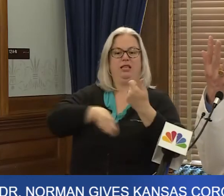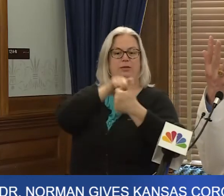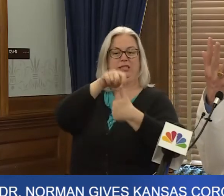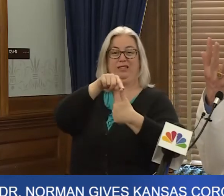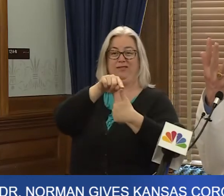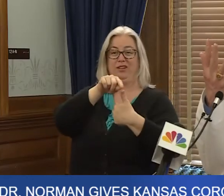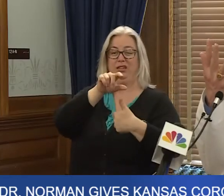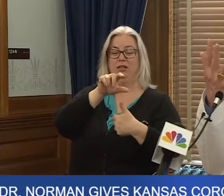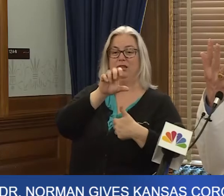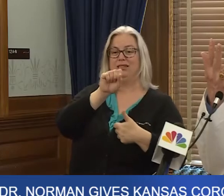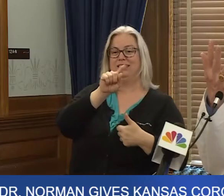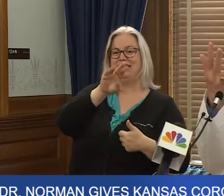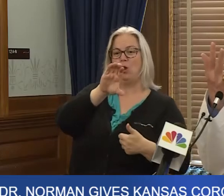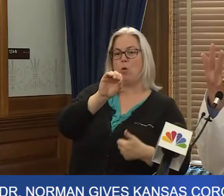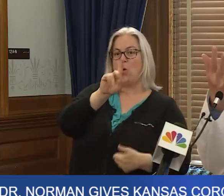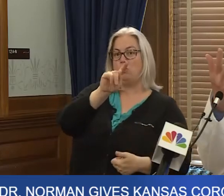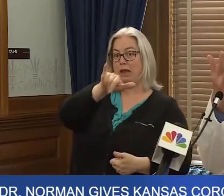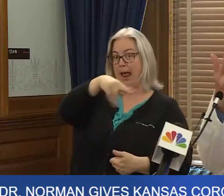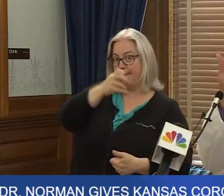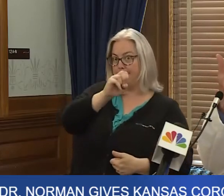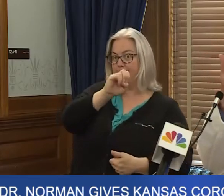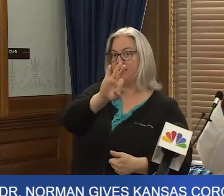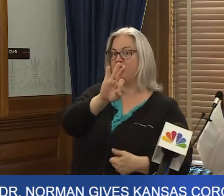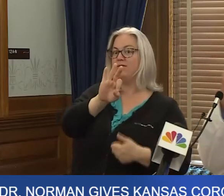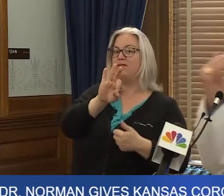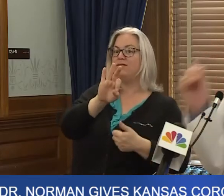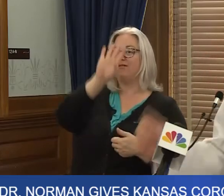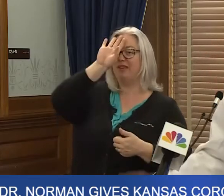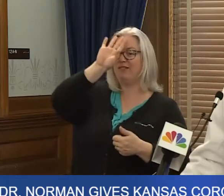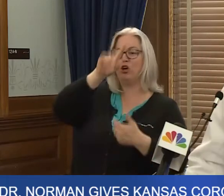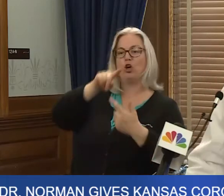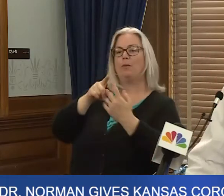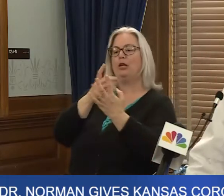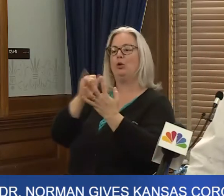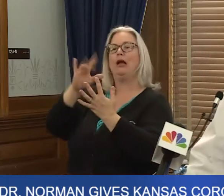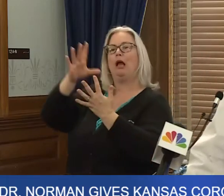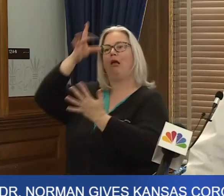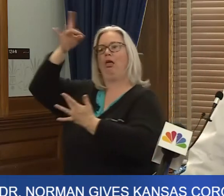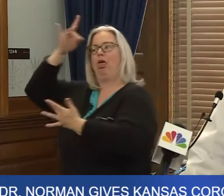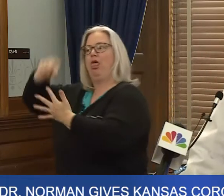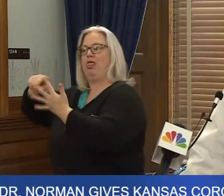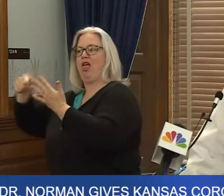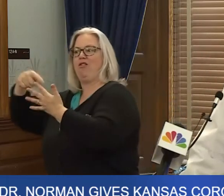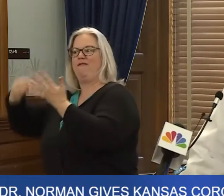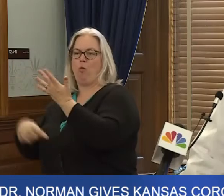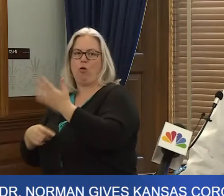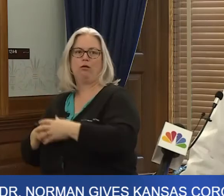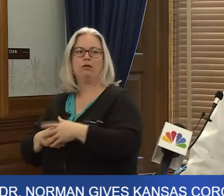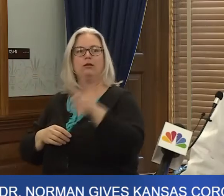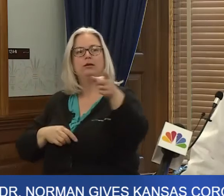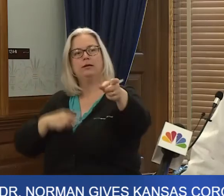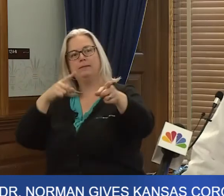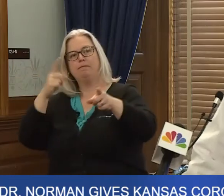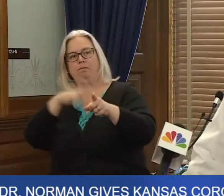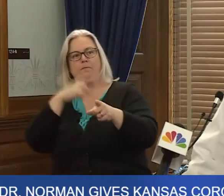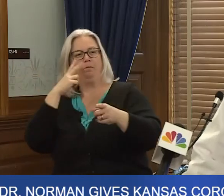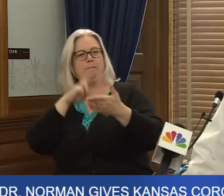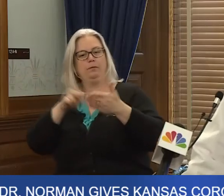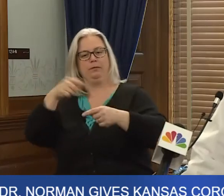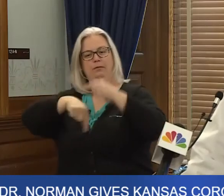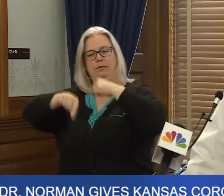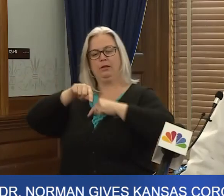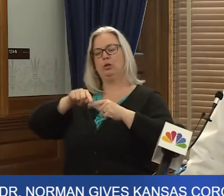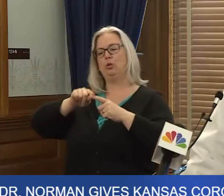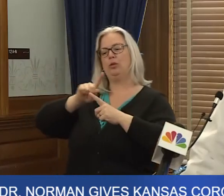particular serotype of dengue fever again, but it doesn't keep you from getting those other 4. Mr. Secretary, can you please rewind and go back to the surge